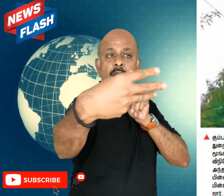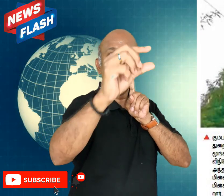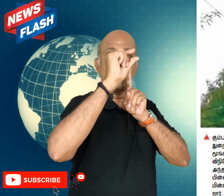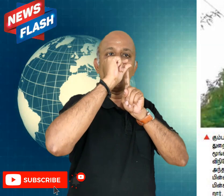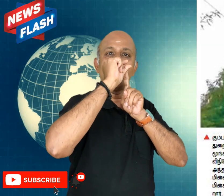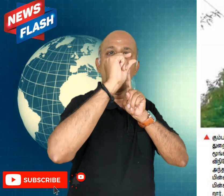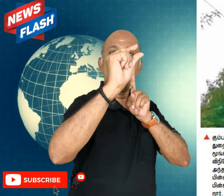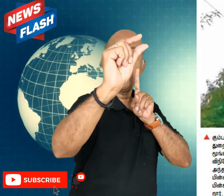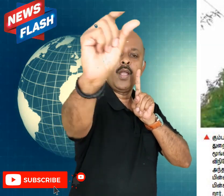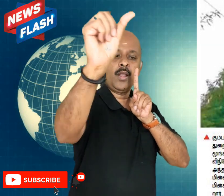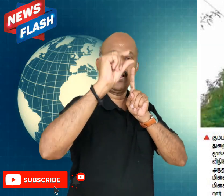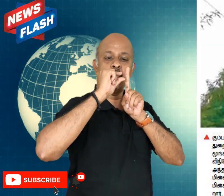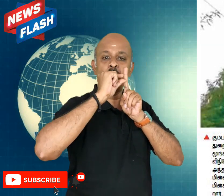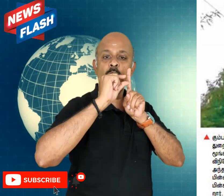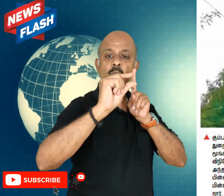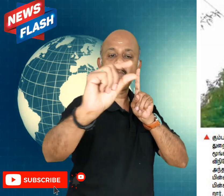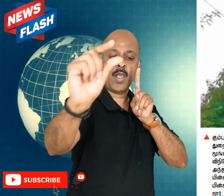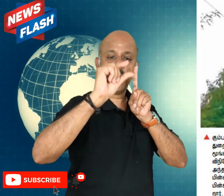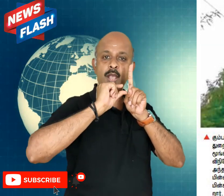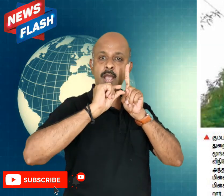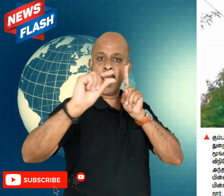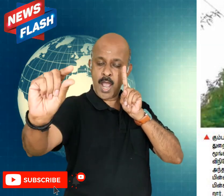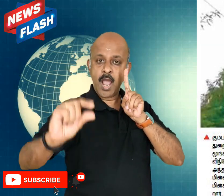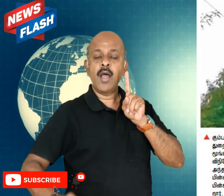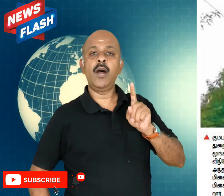cable, as you can see in that picture.